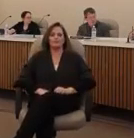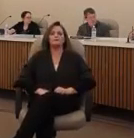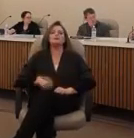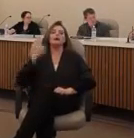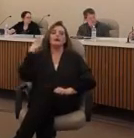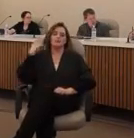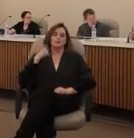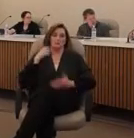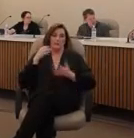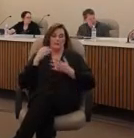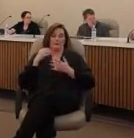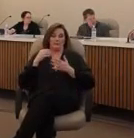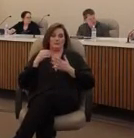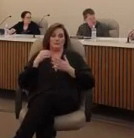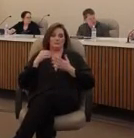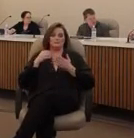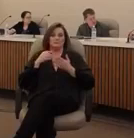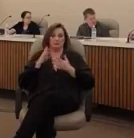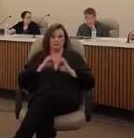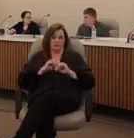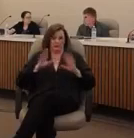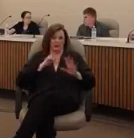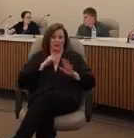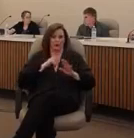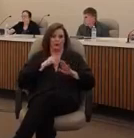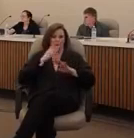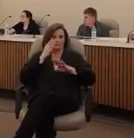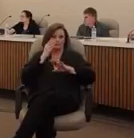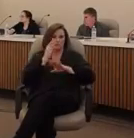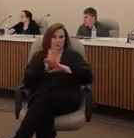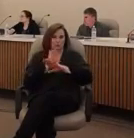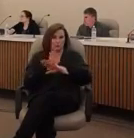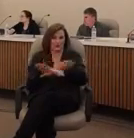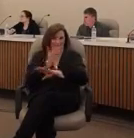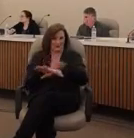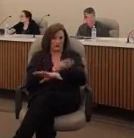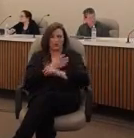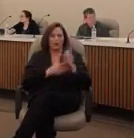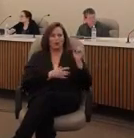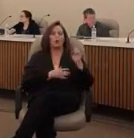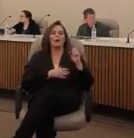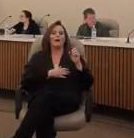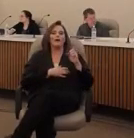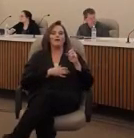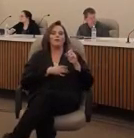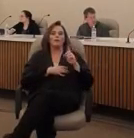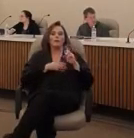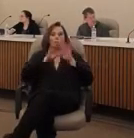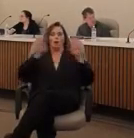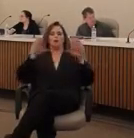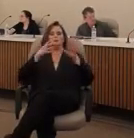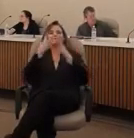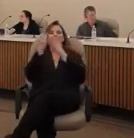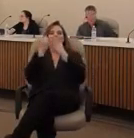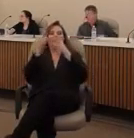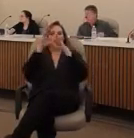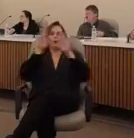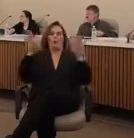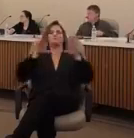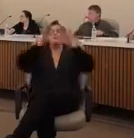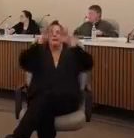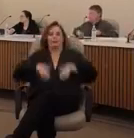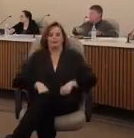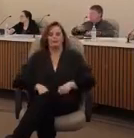demolition, months. it's more of a gut. Okay. No exterior walls are coming down. Correct. Okay. All right. That's It's more right. of a Yeah. gut, not It's tearing down the whole it's more of